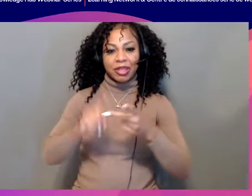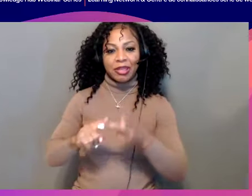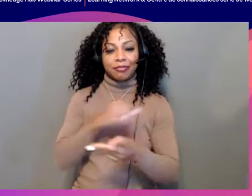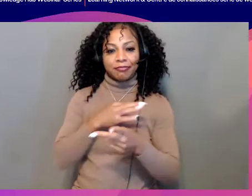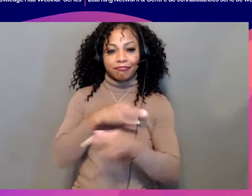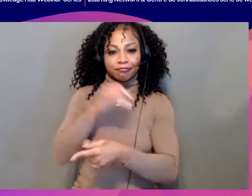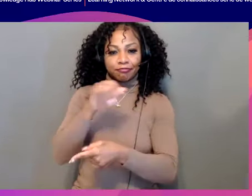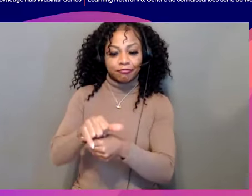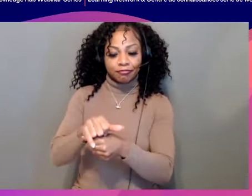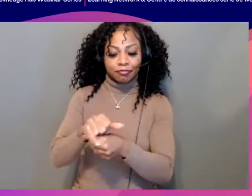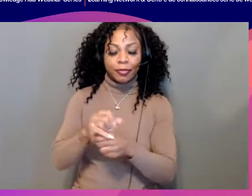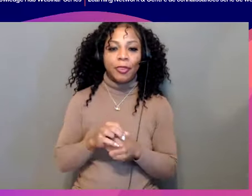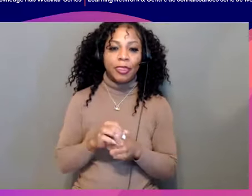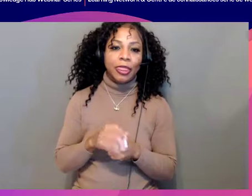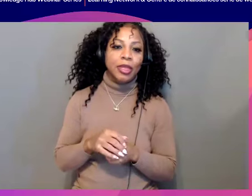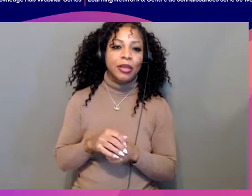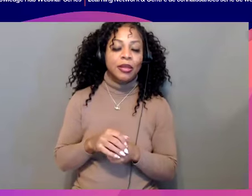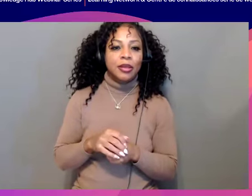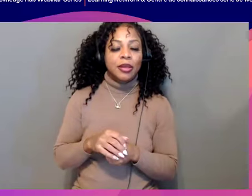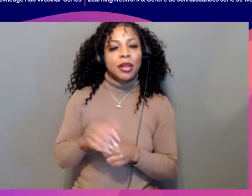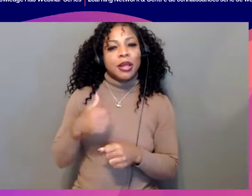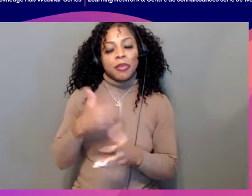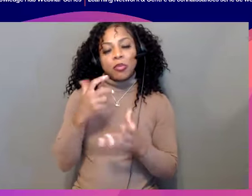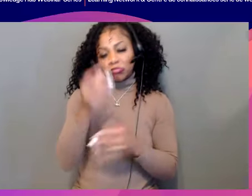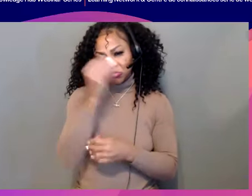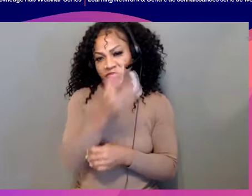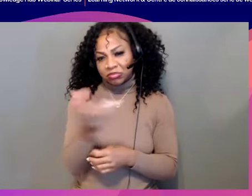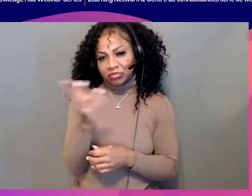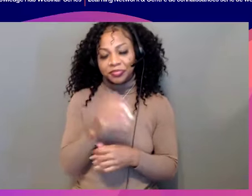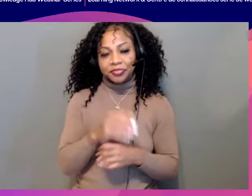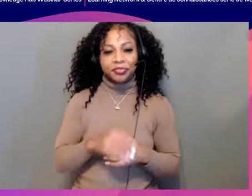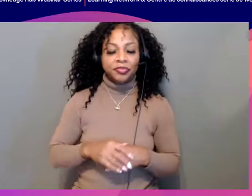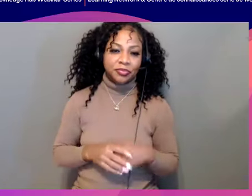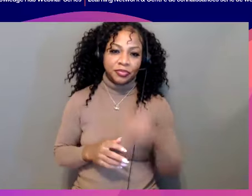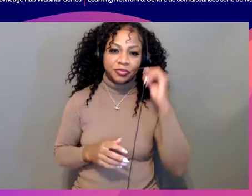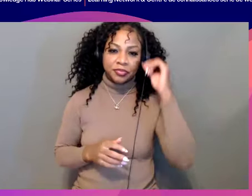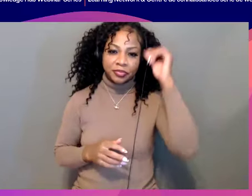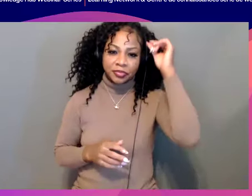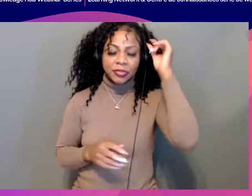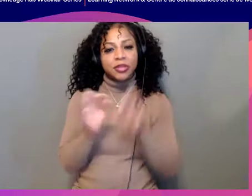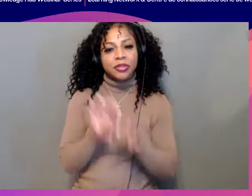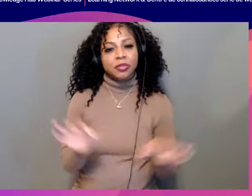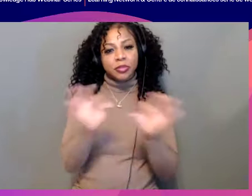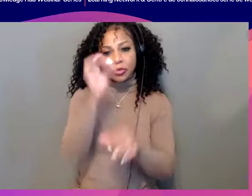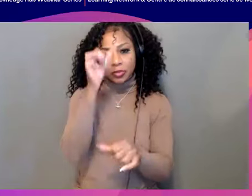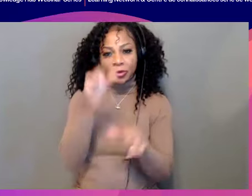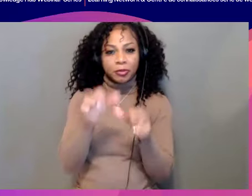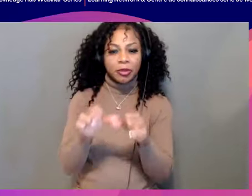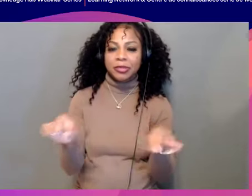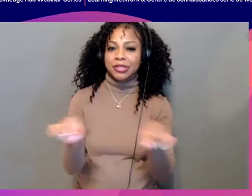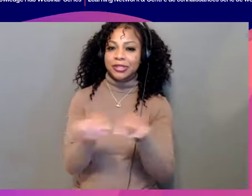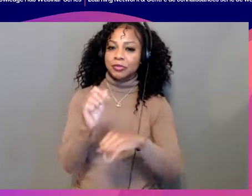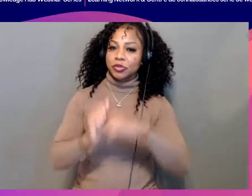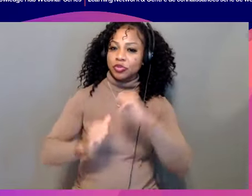And so one of the things I want to note is that it's really important to remember that the same structural barriers